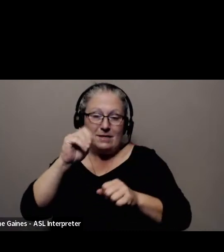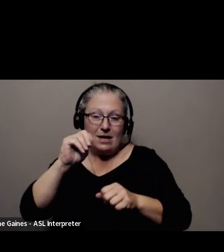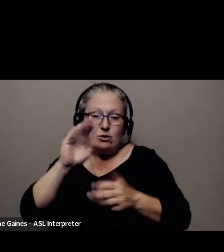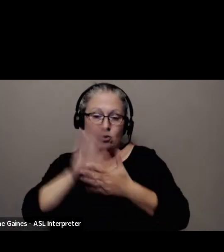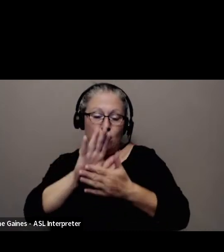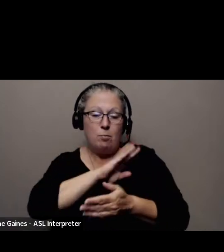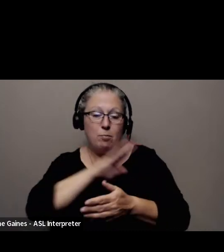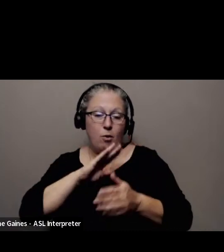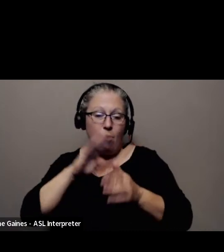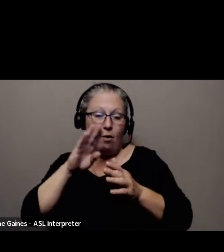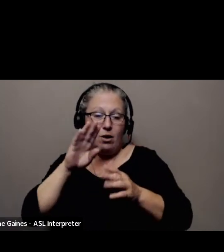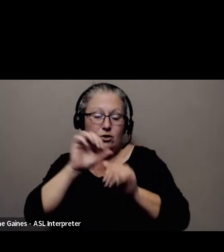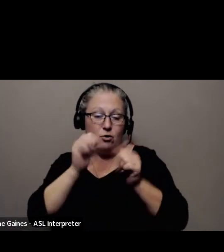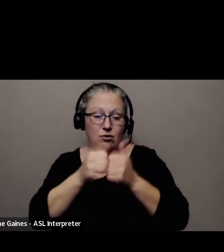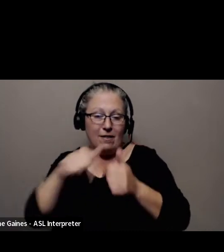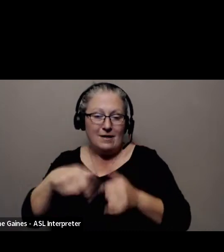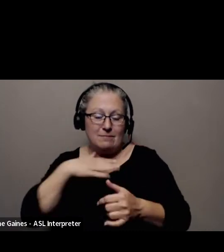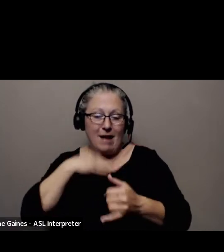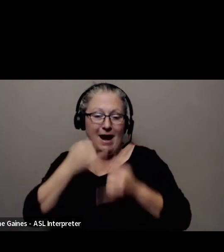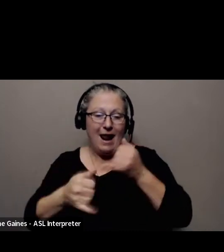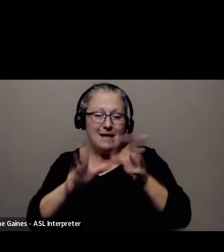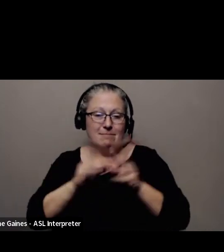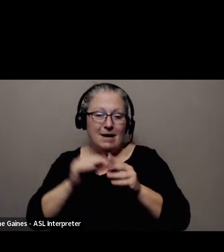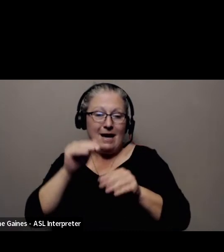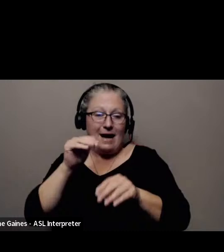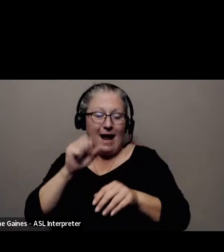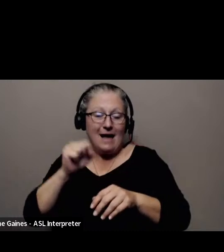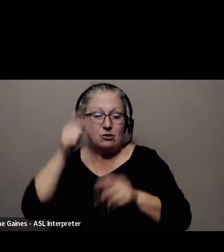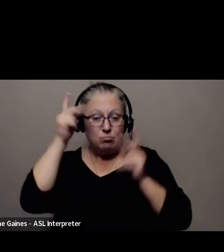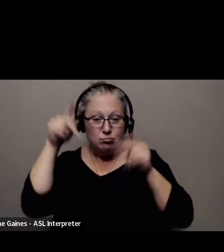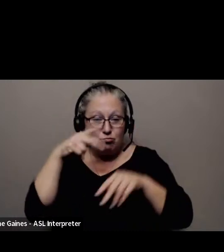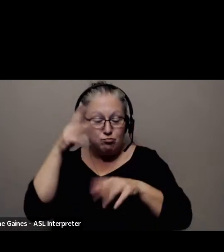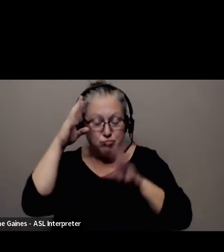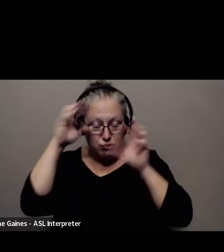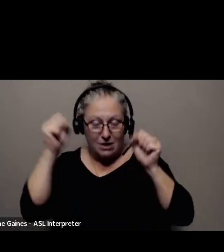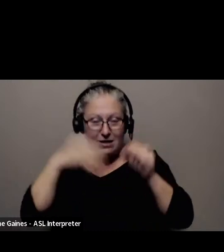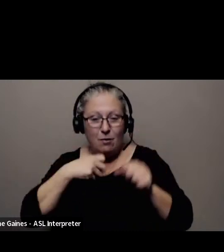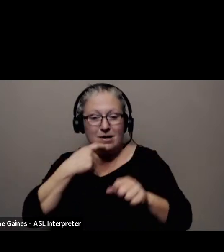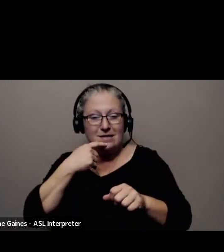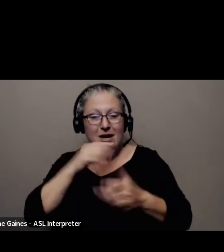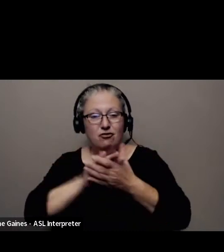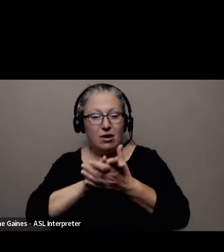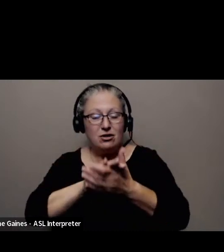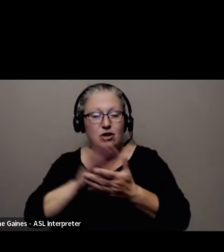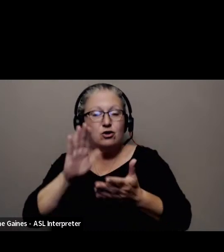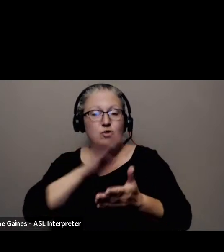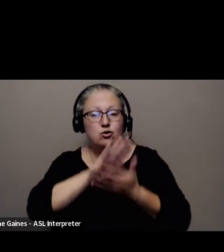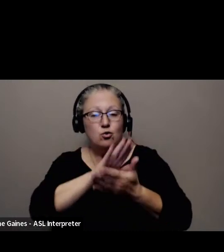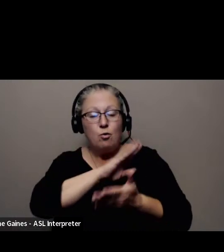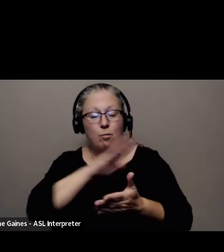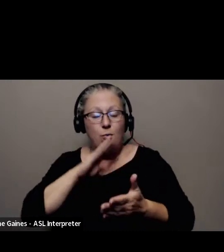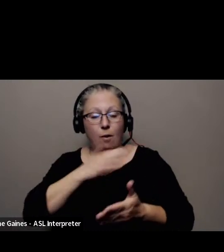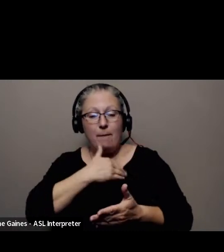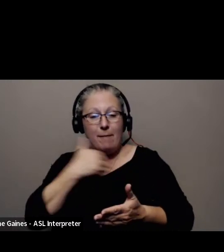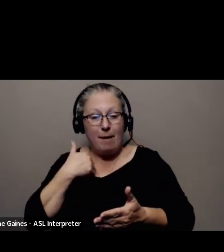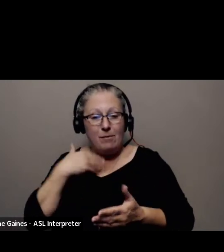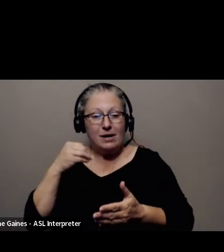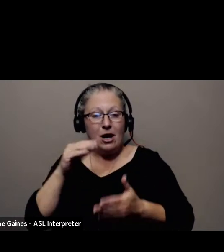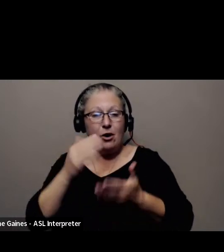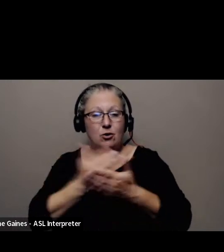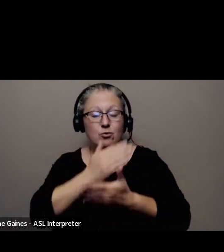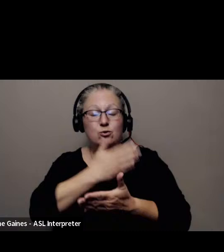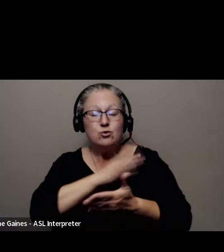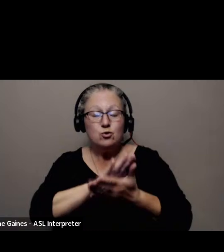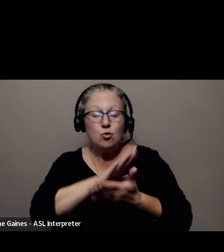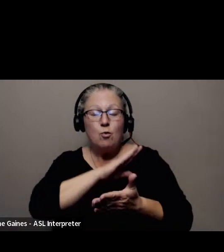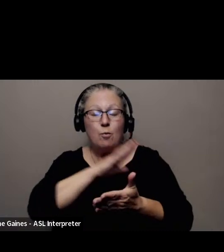last meeting as president. But I want to say congratulations to our school board members and the new school board situation that we've set